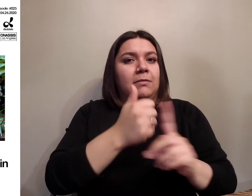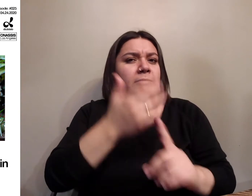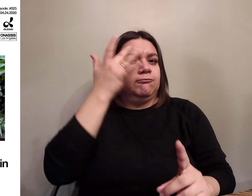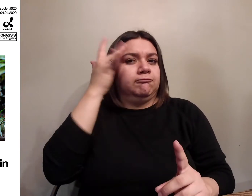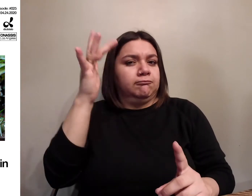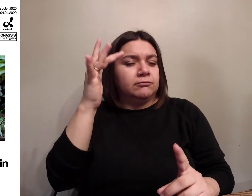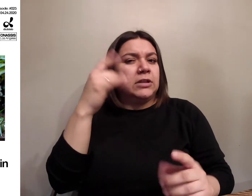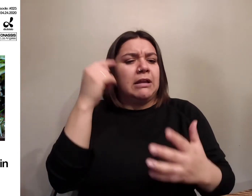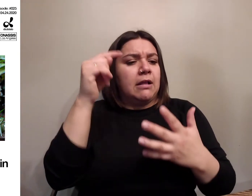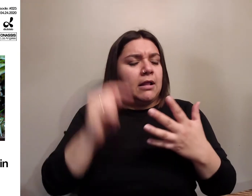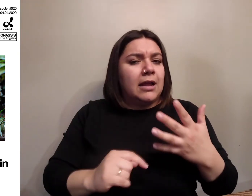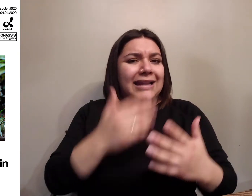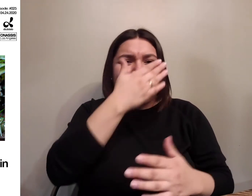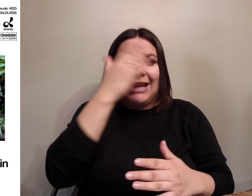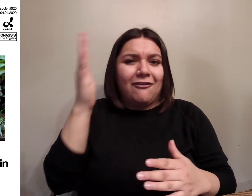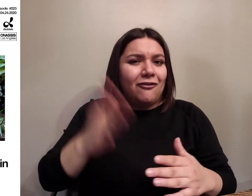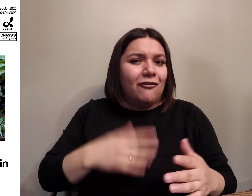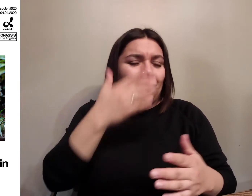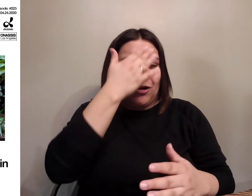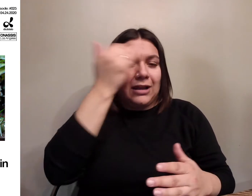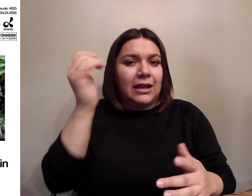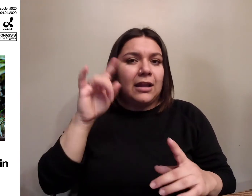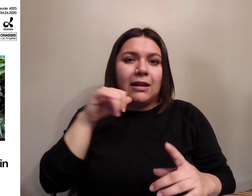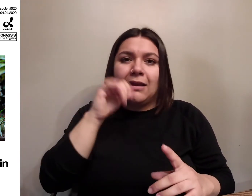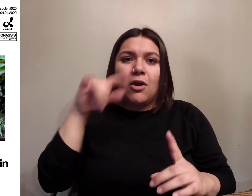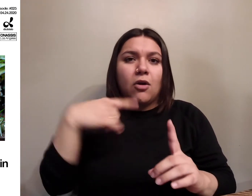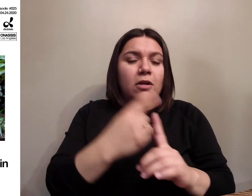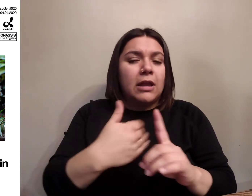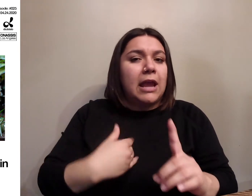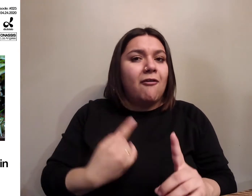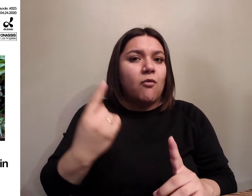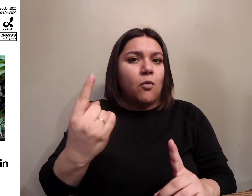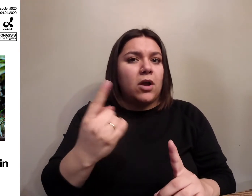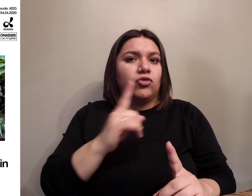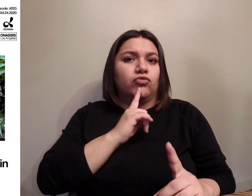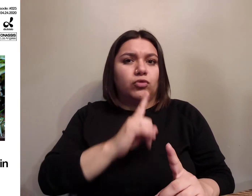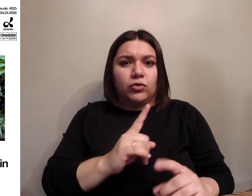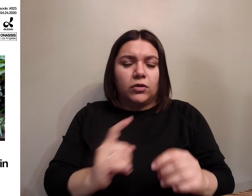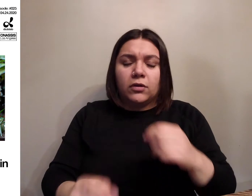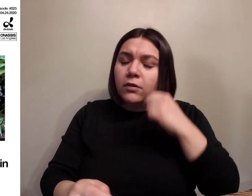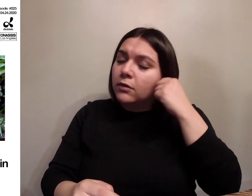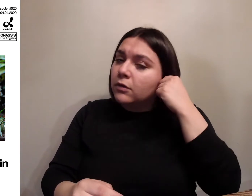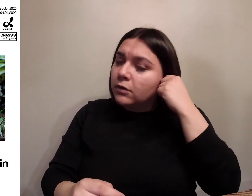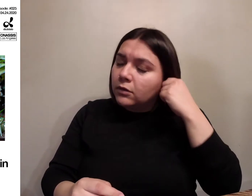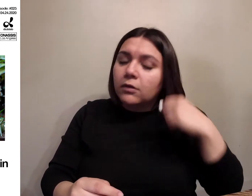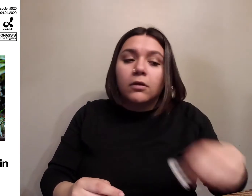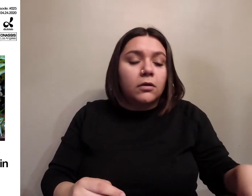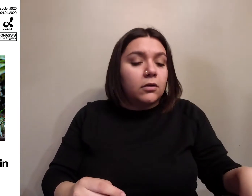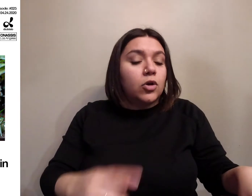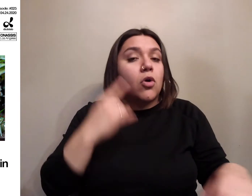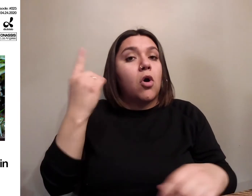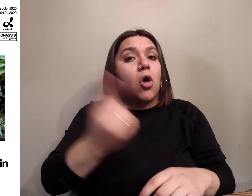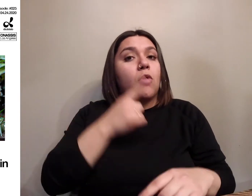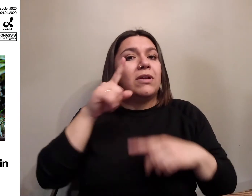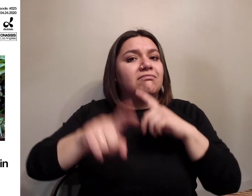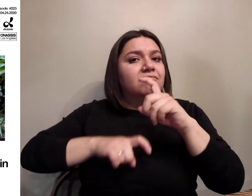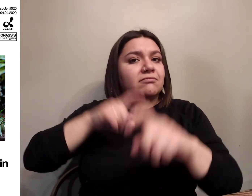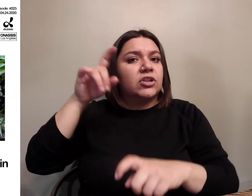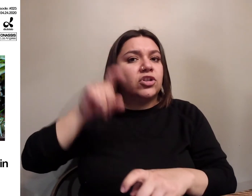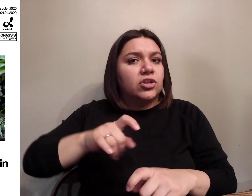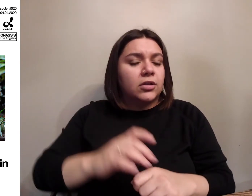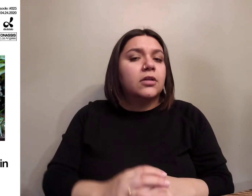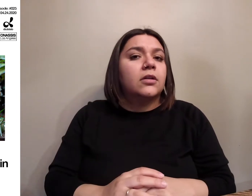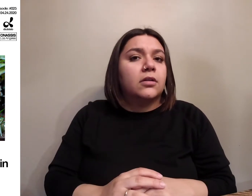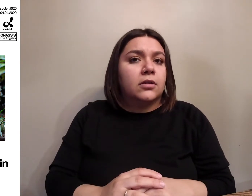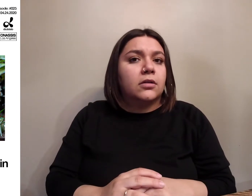think that is very important for writers and intellectuals and academics. We should never forget that there isn't just